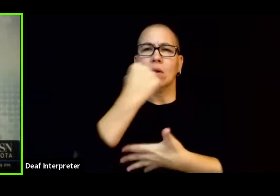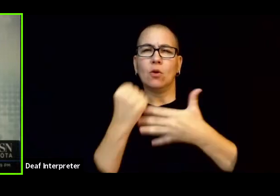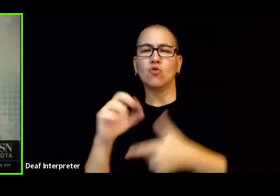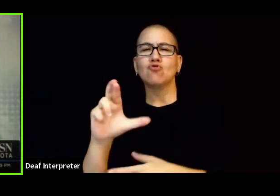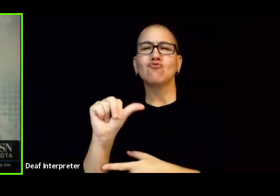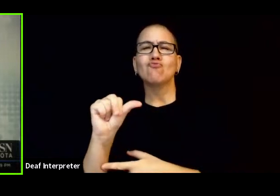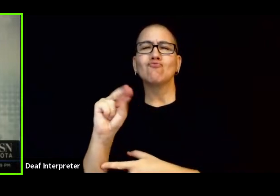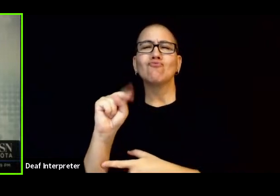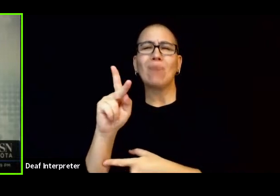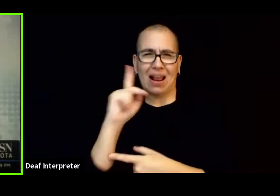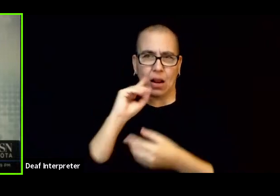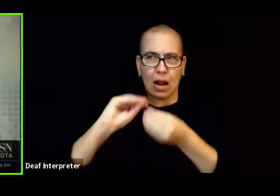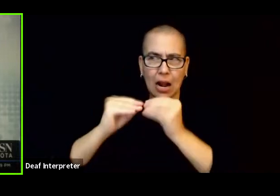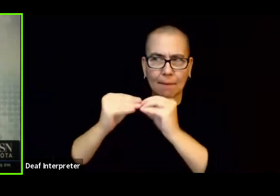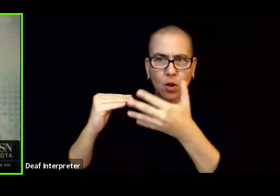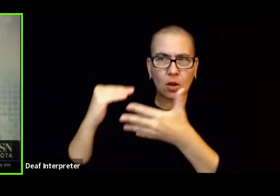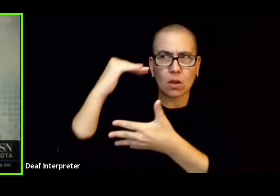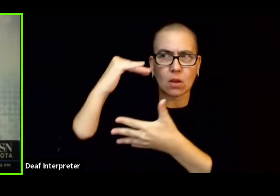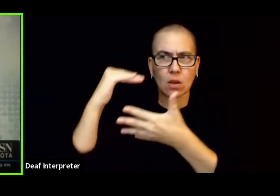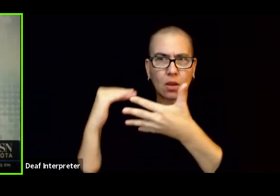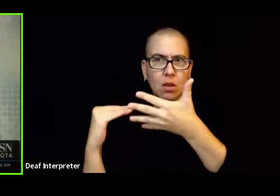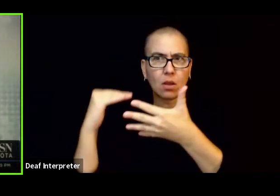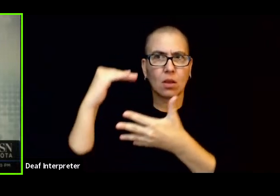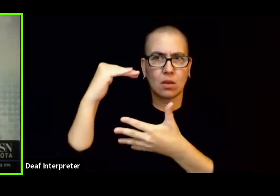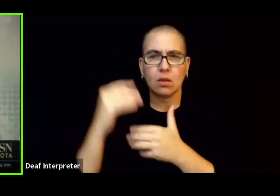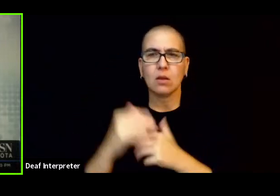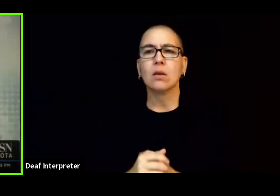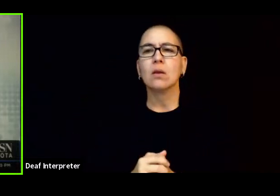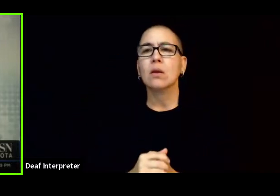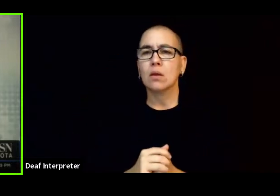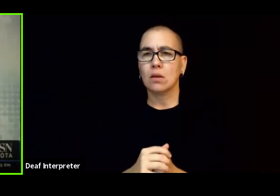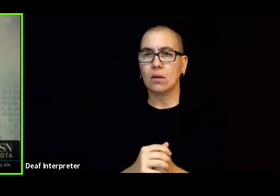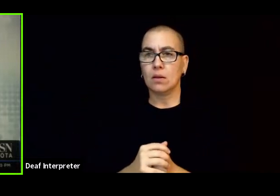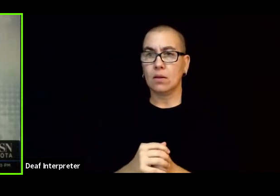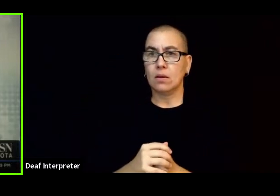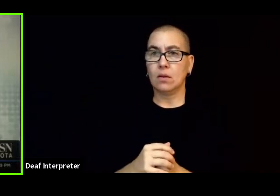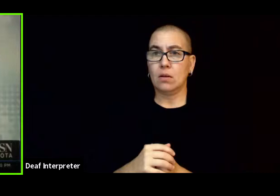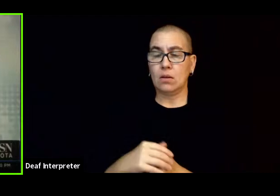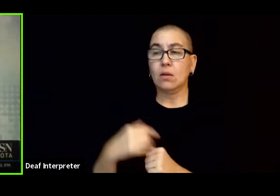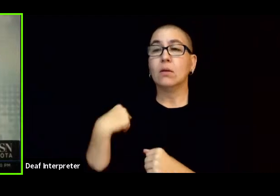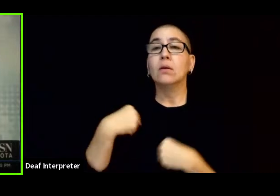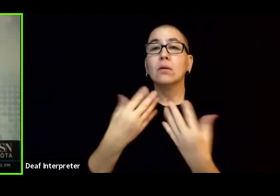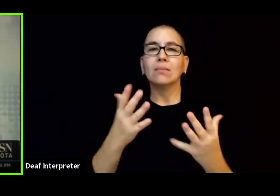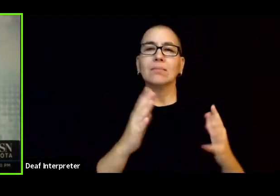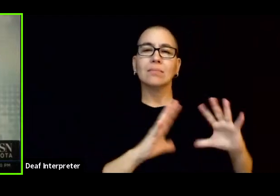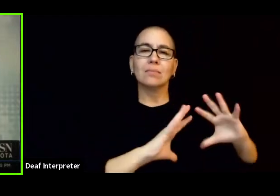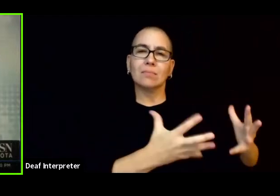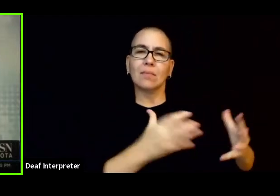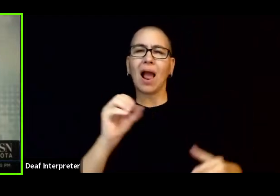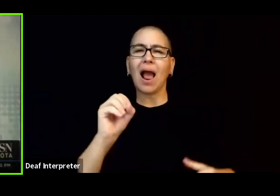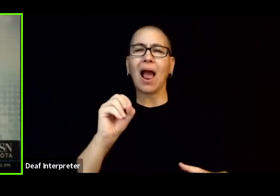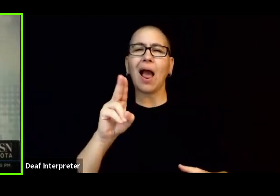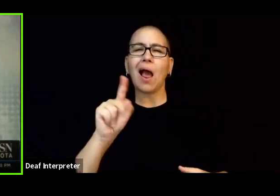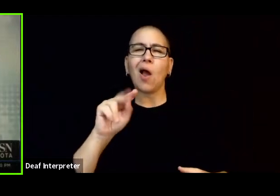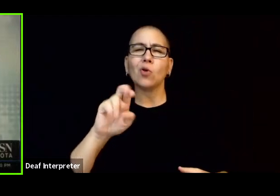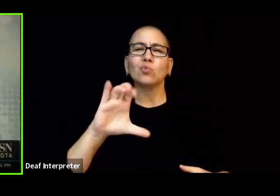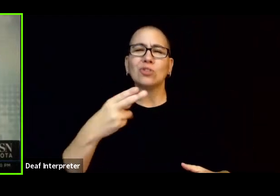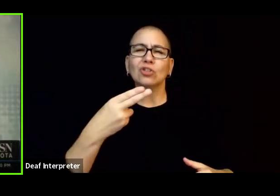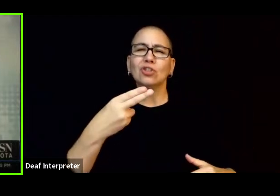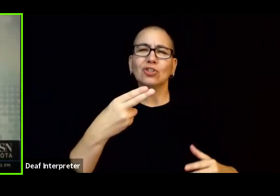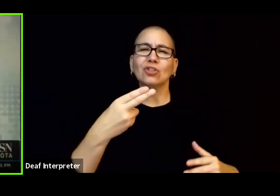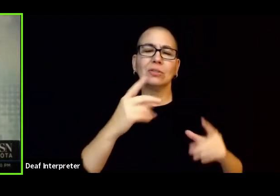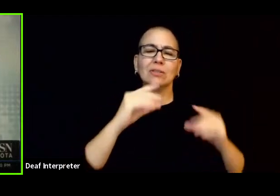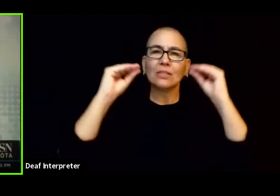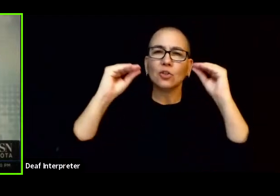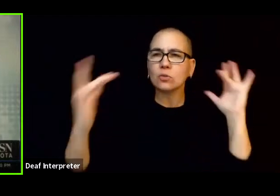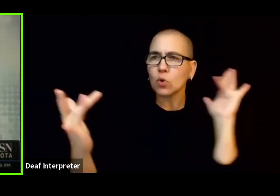and education was provided to facilities to aid in development of contingency, as well as crisis staffing plan prior to the occurrence of a